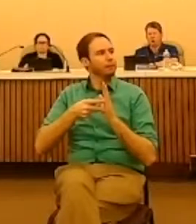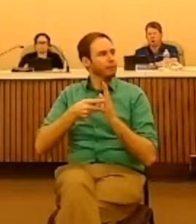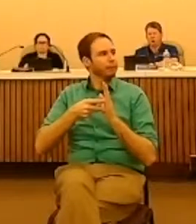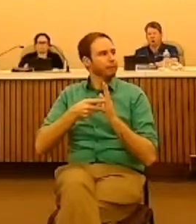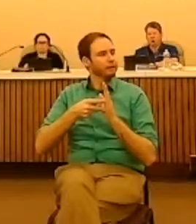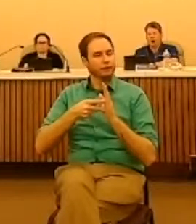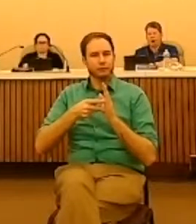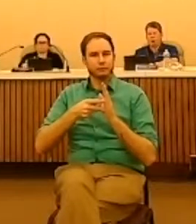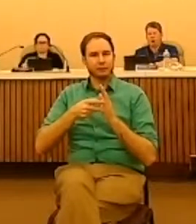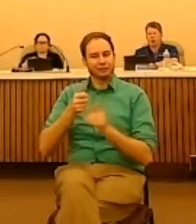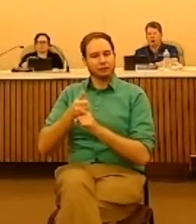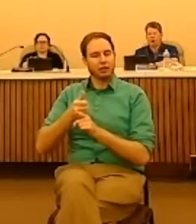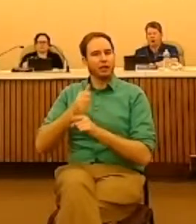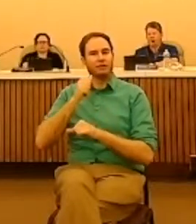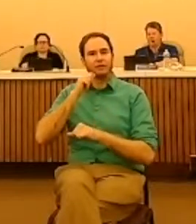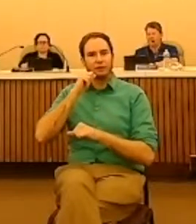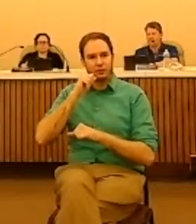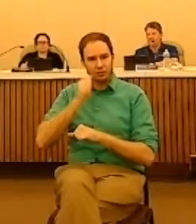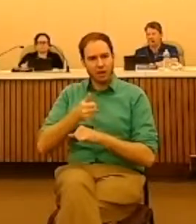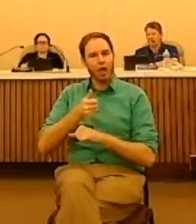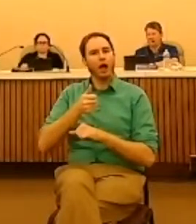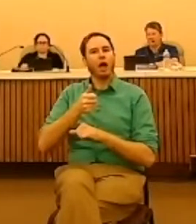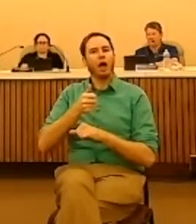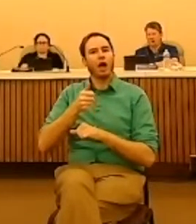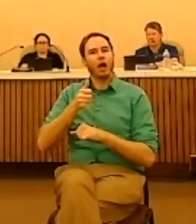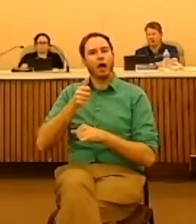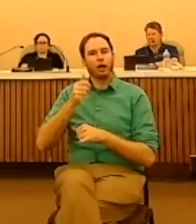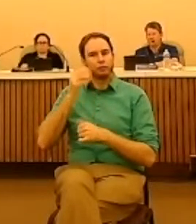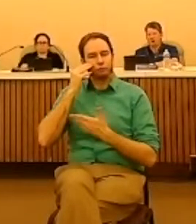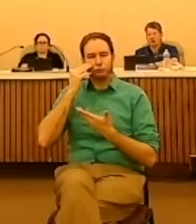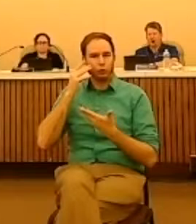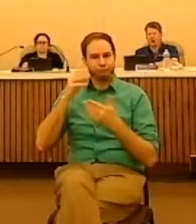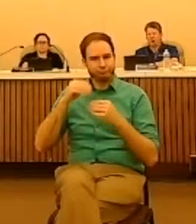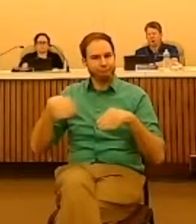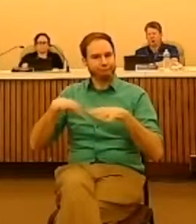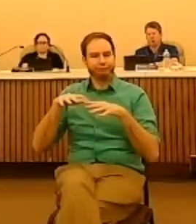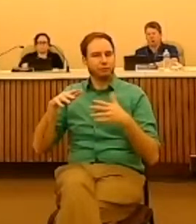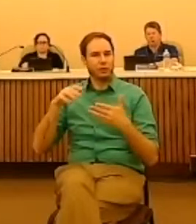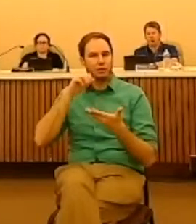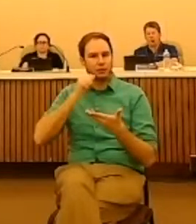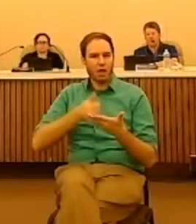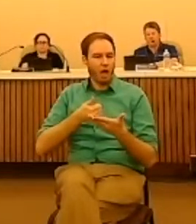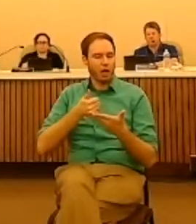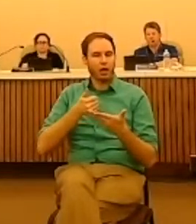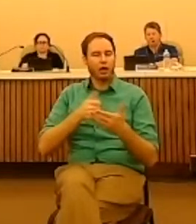it's not parkland. You know what I'm saying? It's not